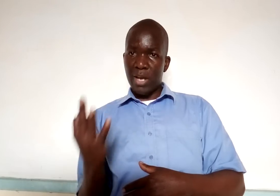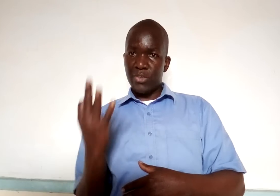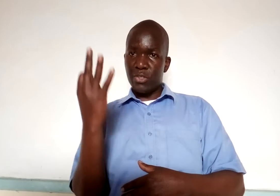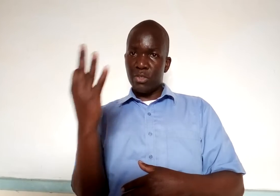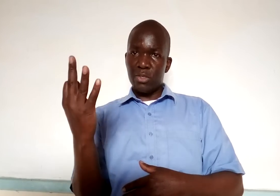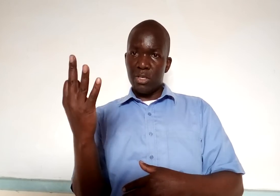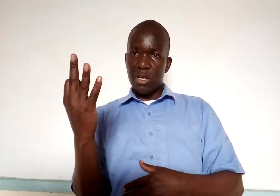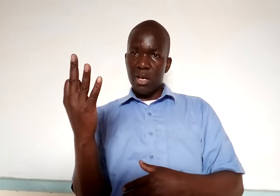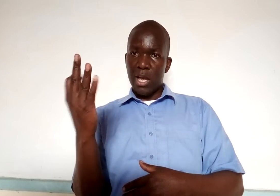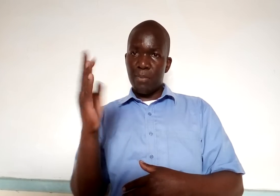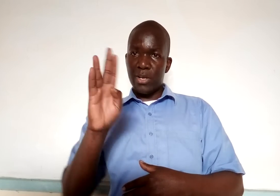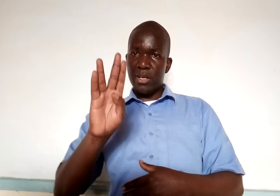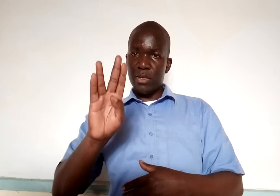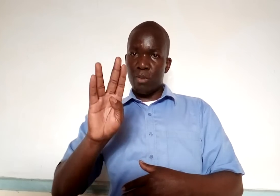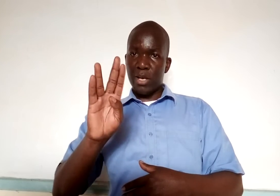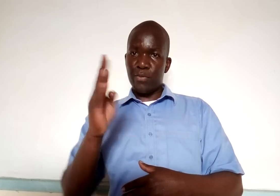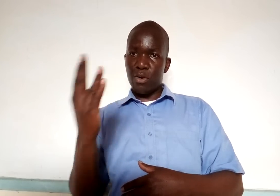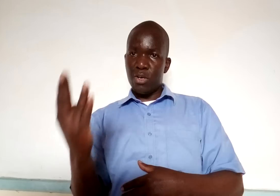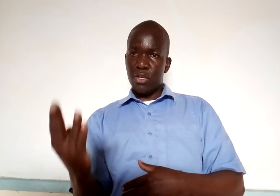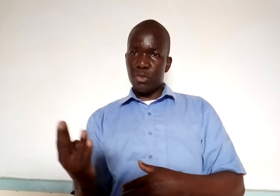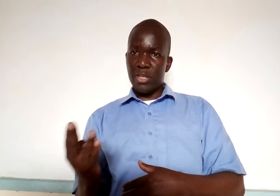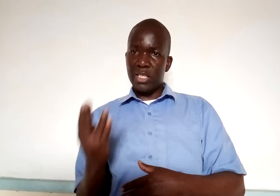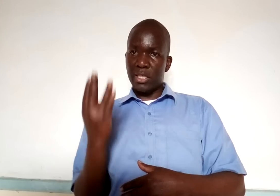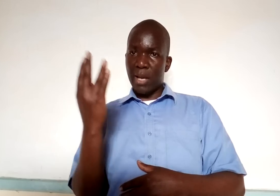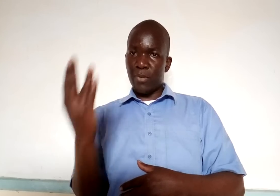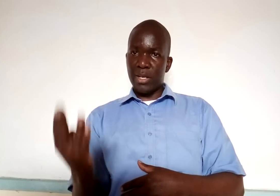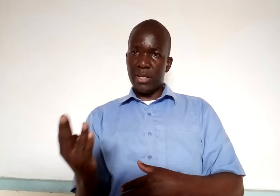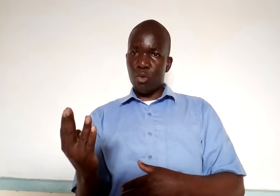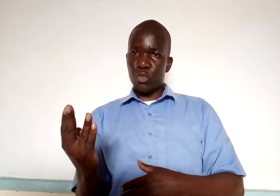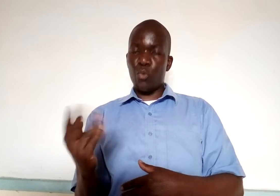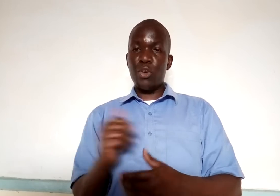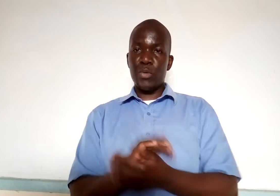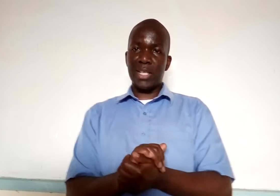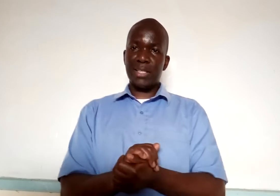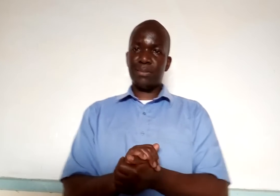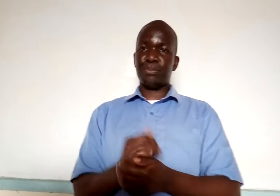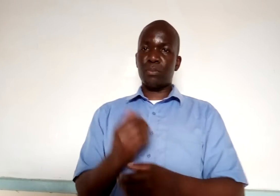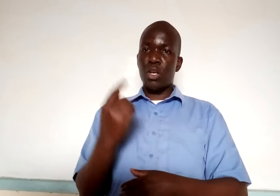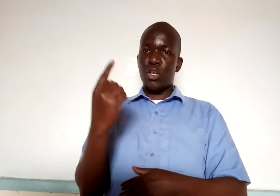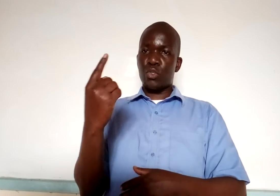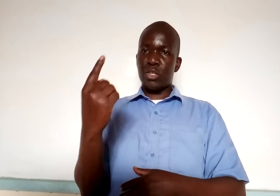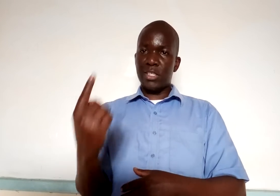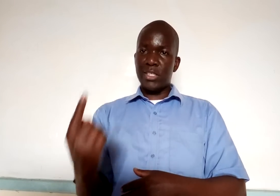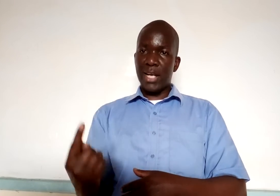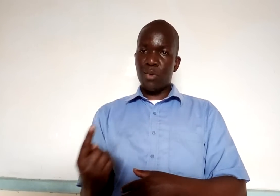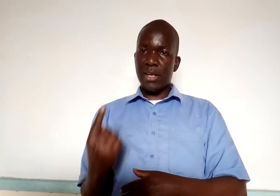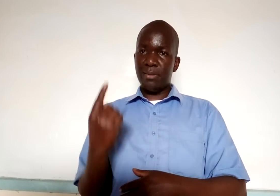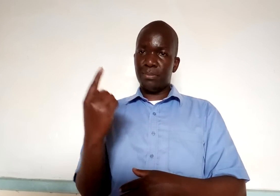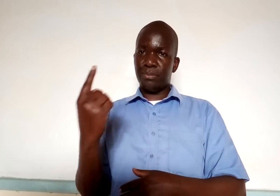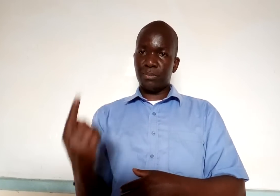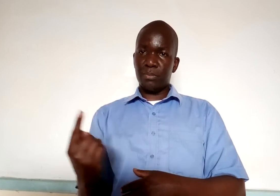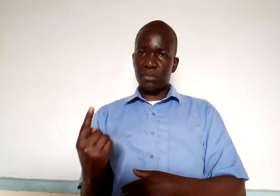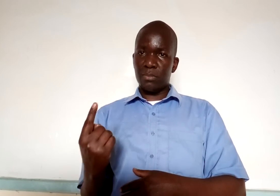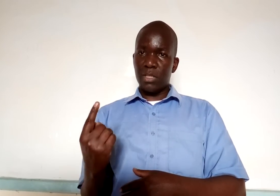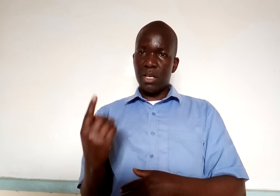March. April, you make 4. So this is April. So we start. So this is January,